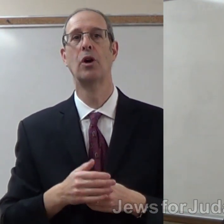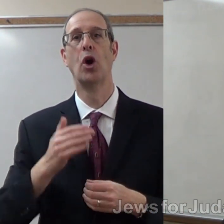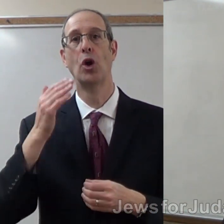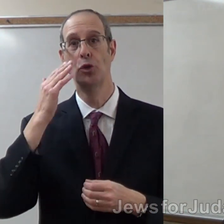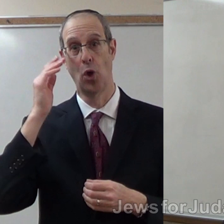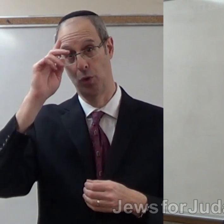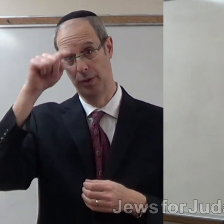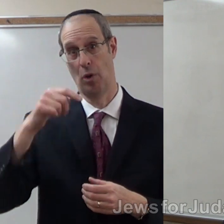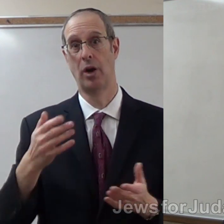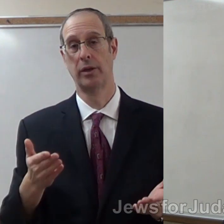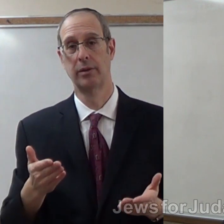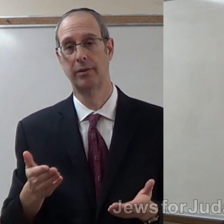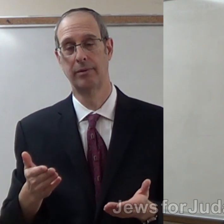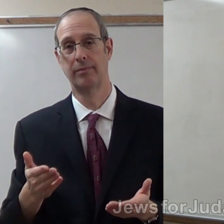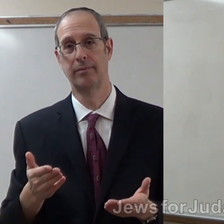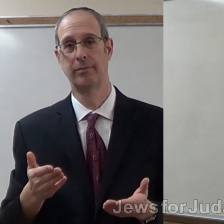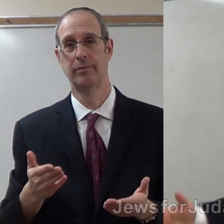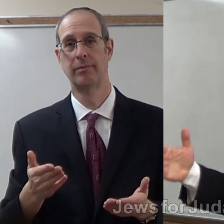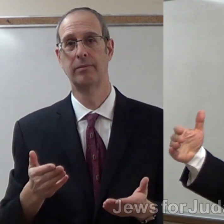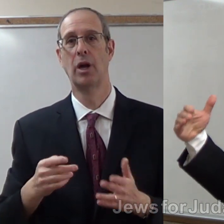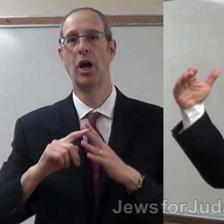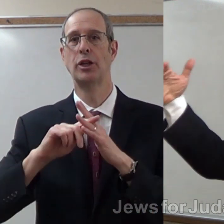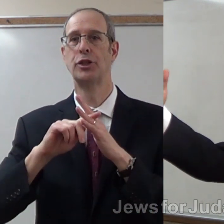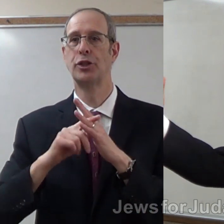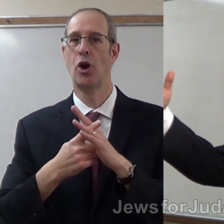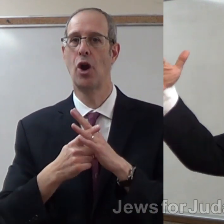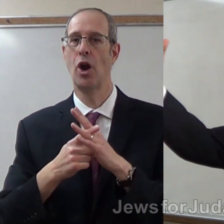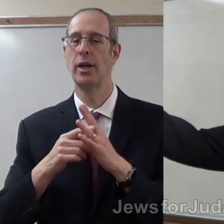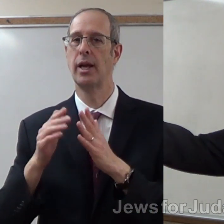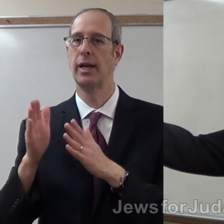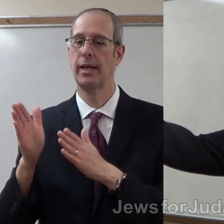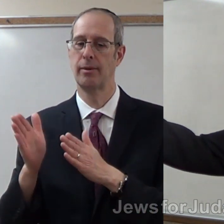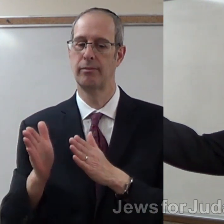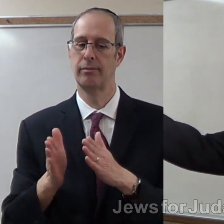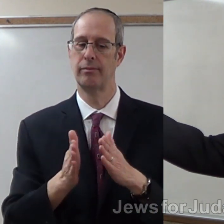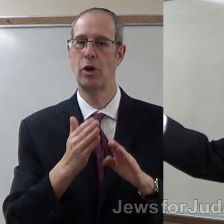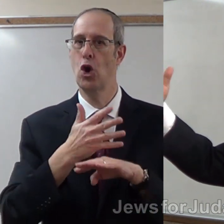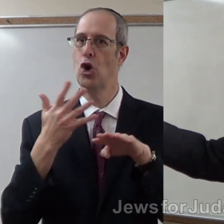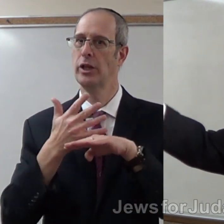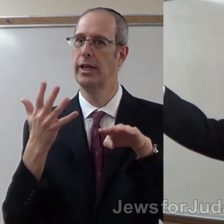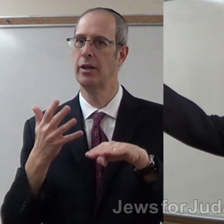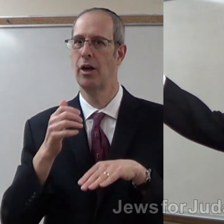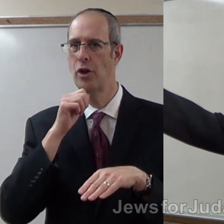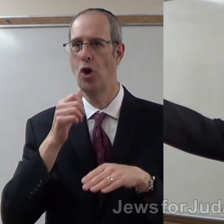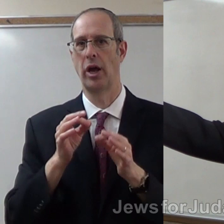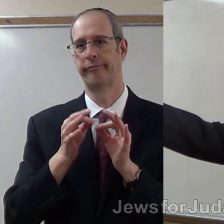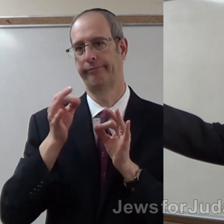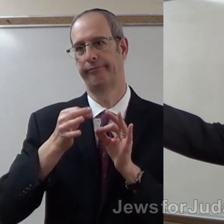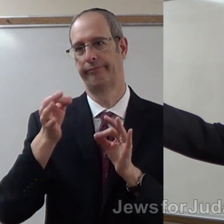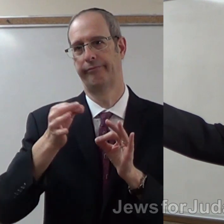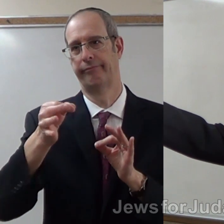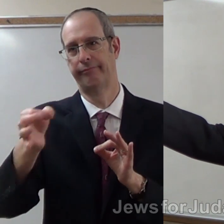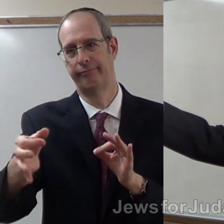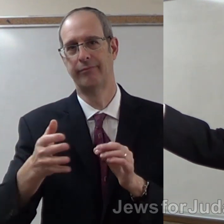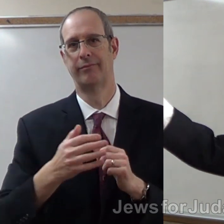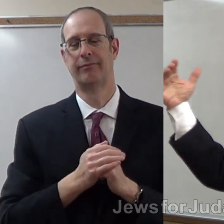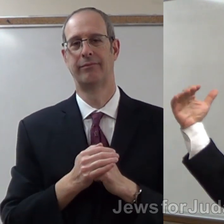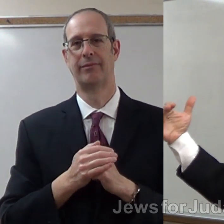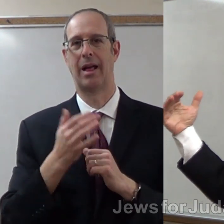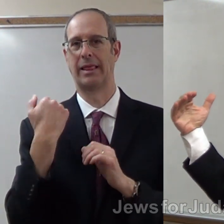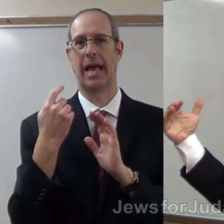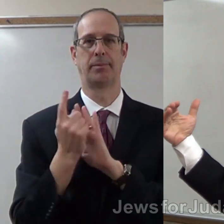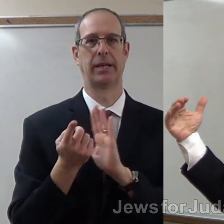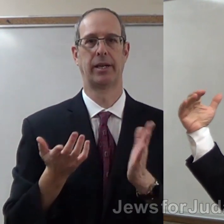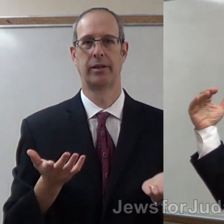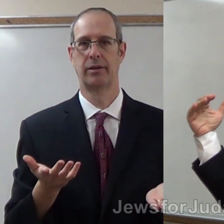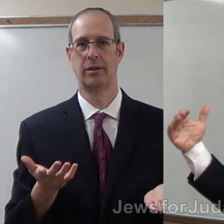smart thing to do is? To start getting ready earlier. Don't wait until the last minute. And one